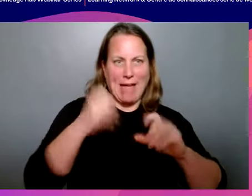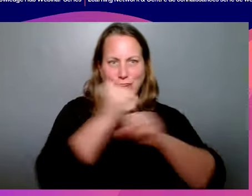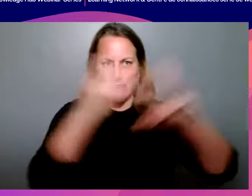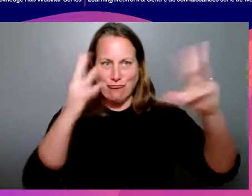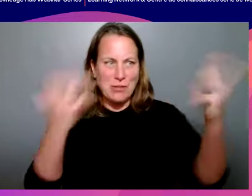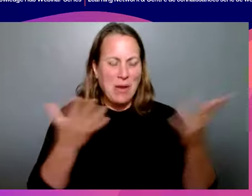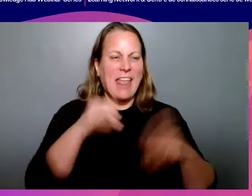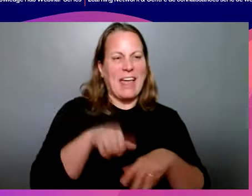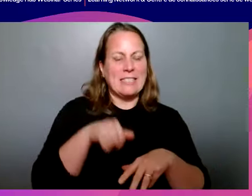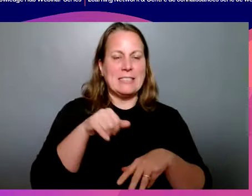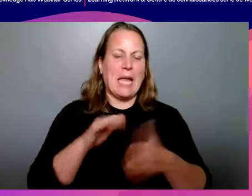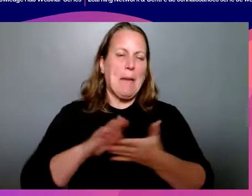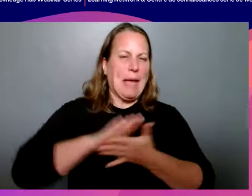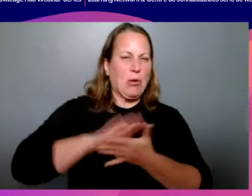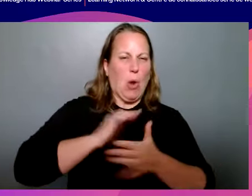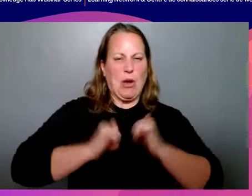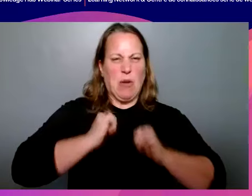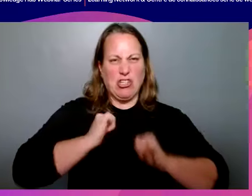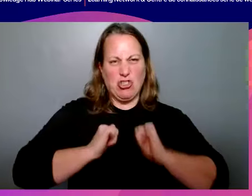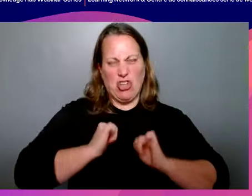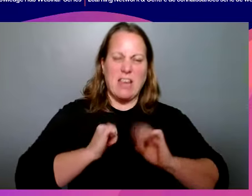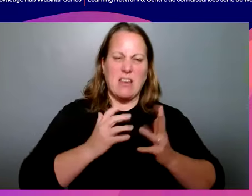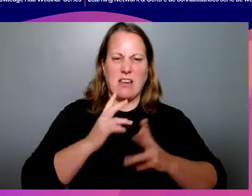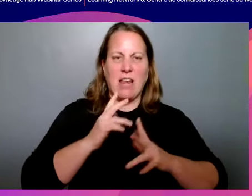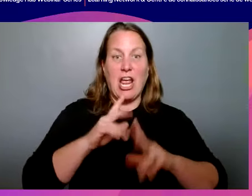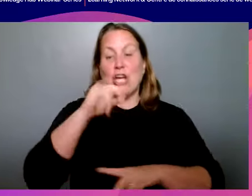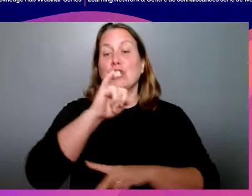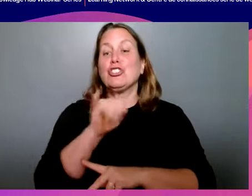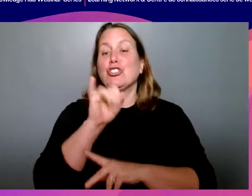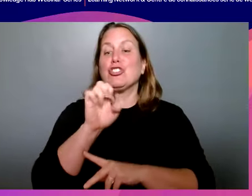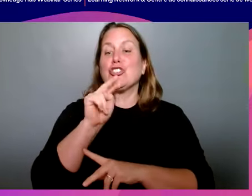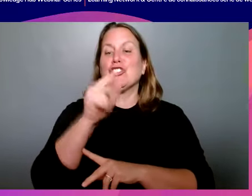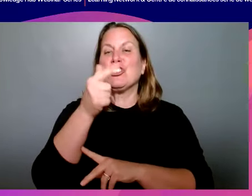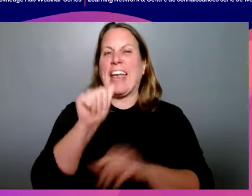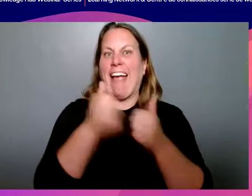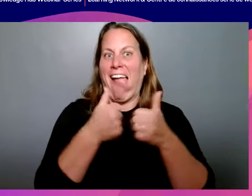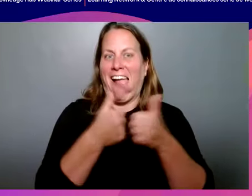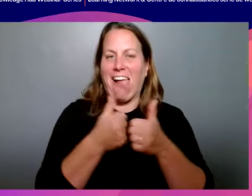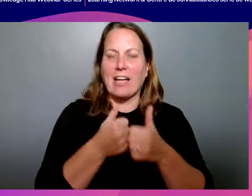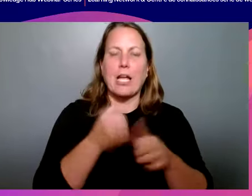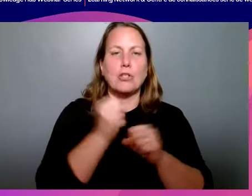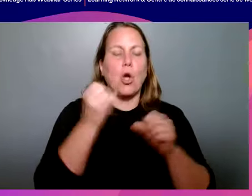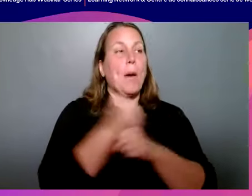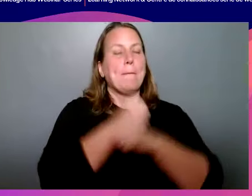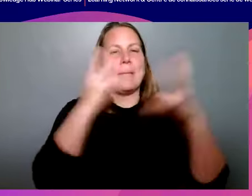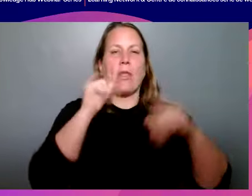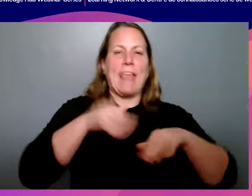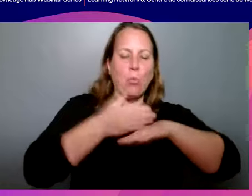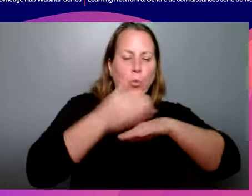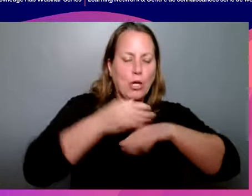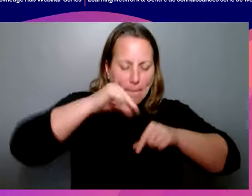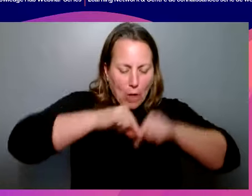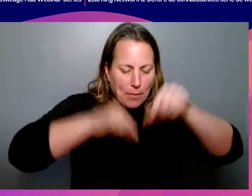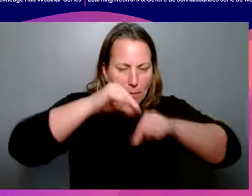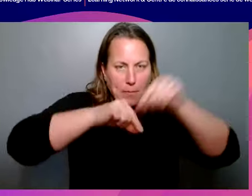microaggression Jenga, but we're going to imagine it instead. So imagine microaggressions as a game of Jenga. Not